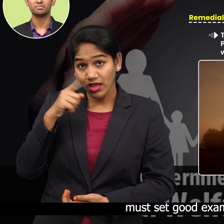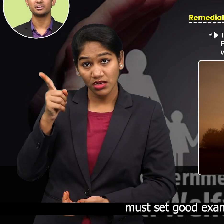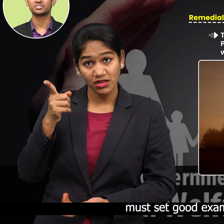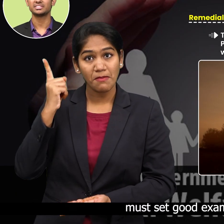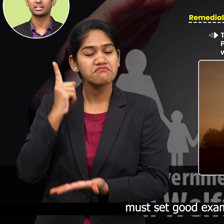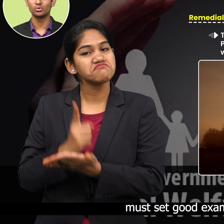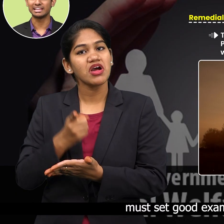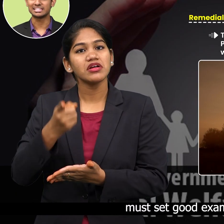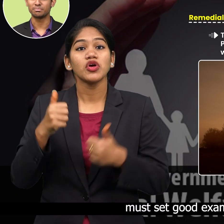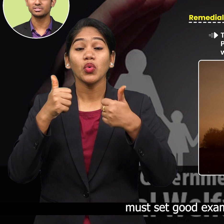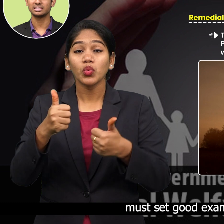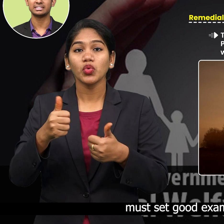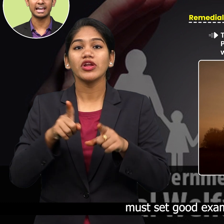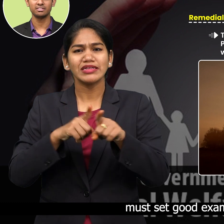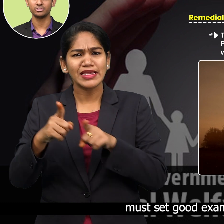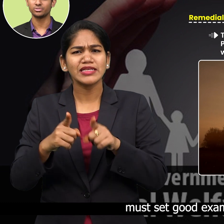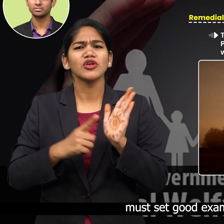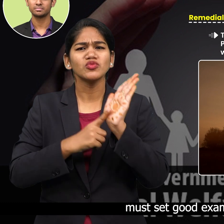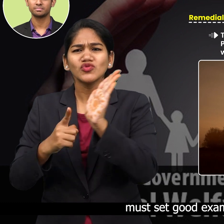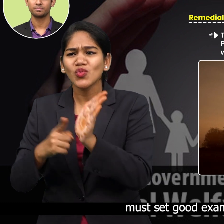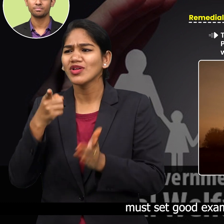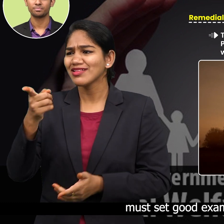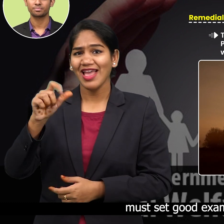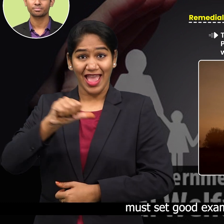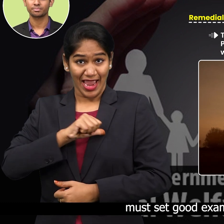Parents must set good examples in their attitude,